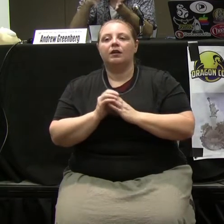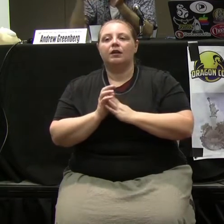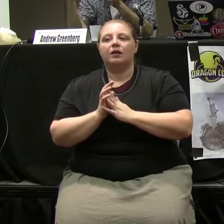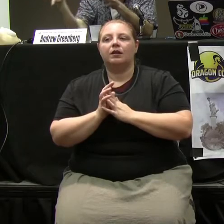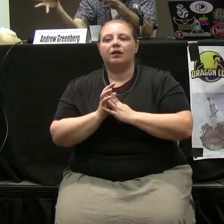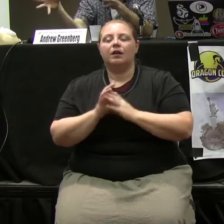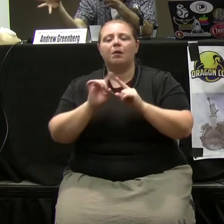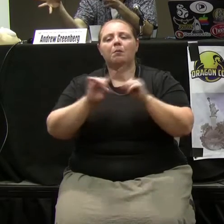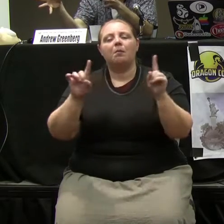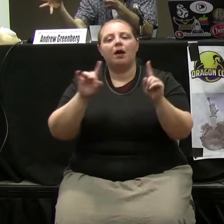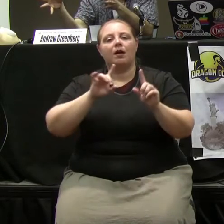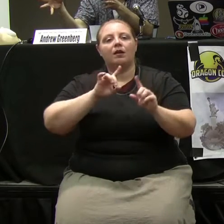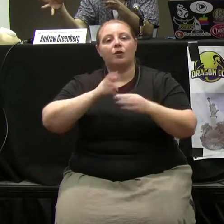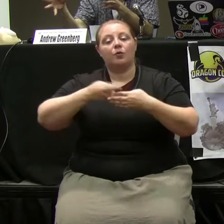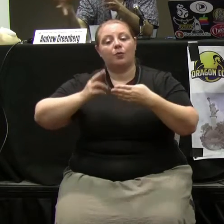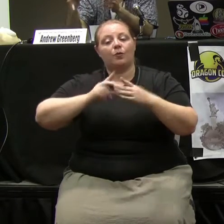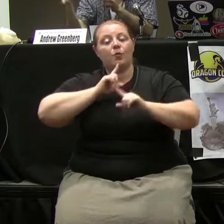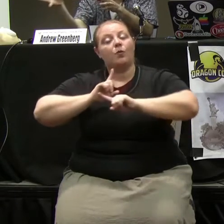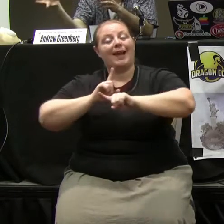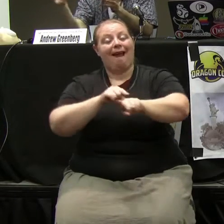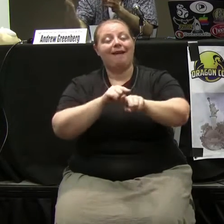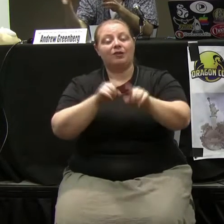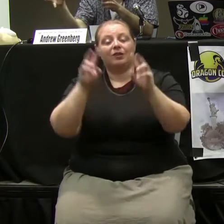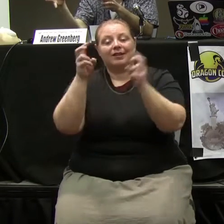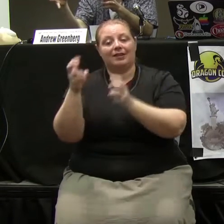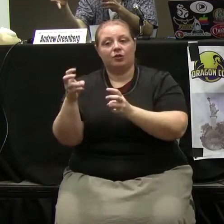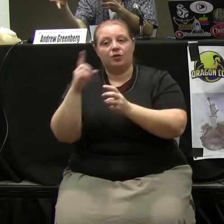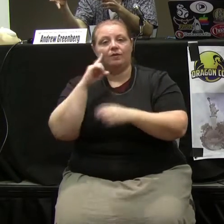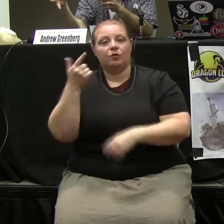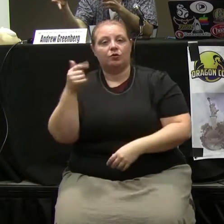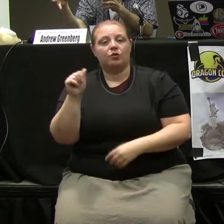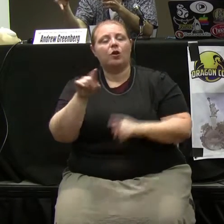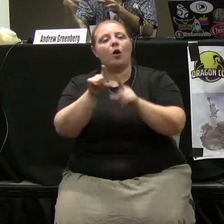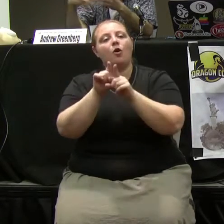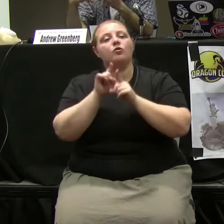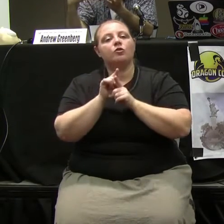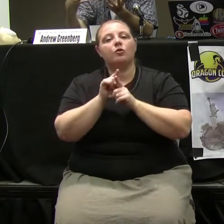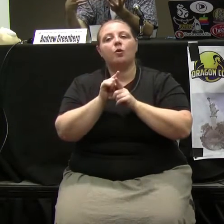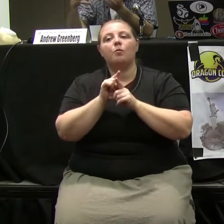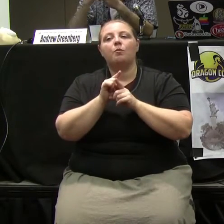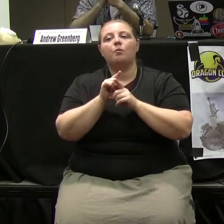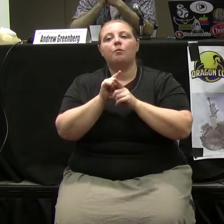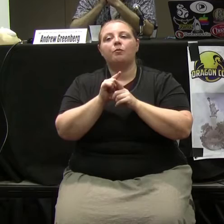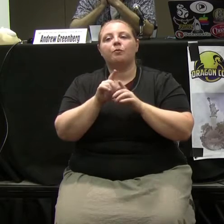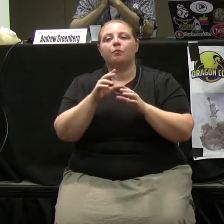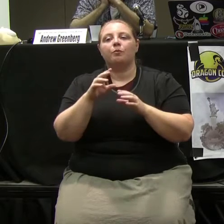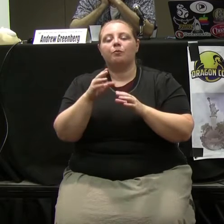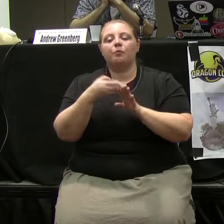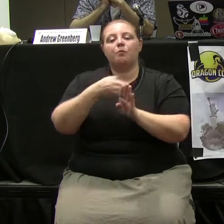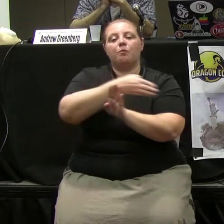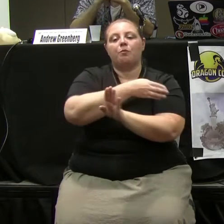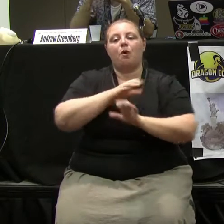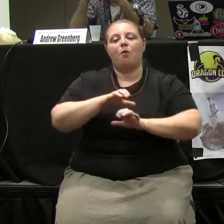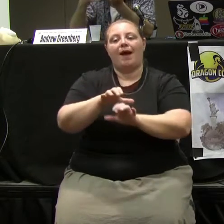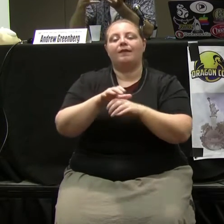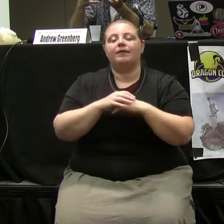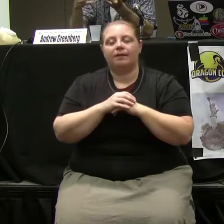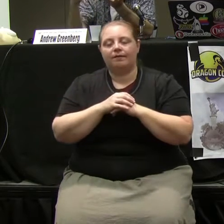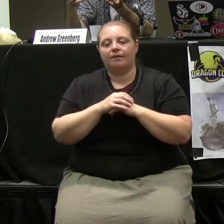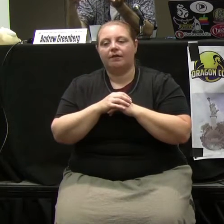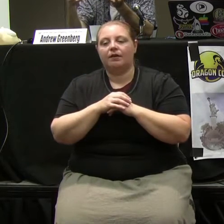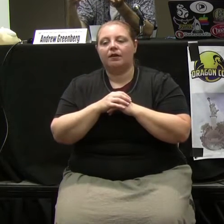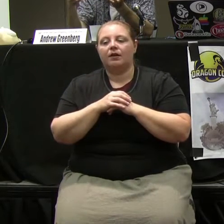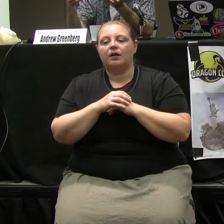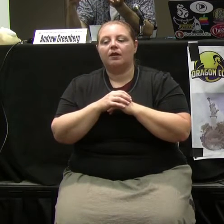on the flip side of the reactive issues, RFRA being the big Georgia issues, are also the proactive ones, where the citizenry really does, and the